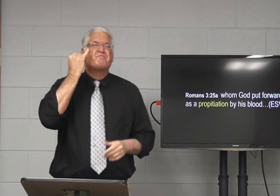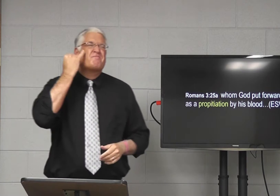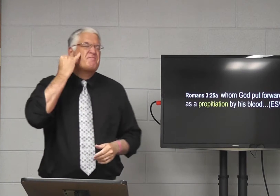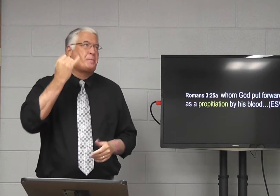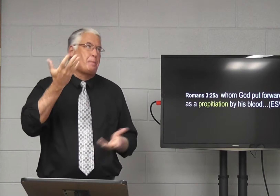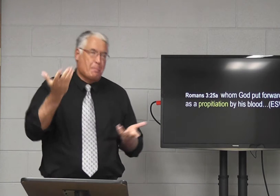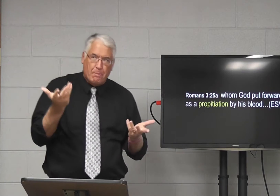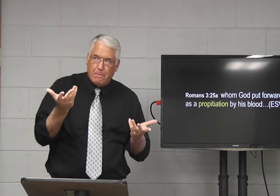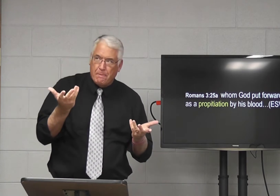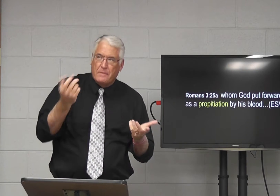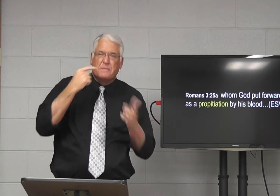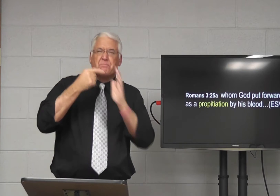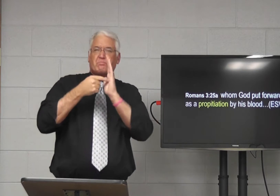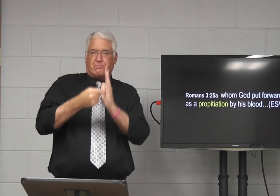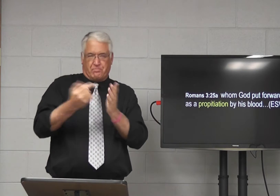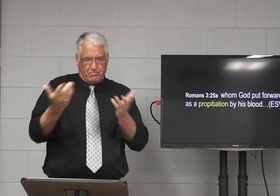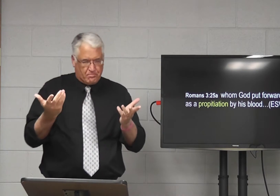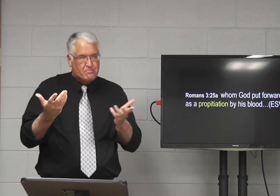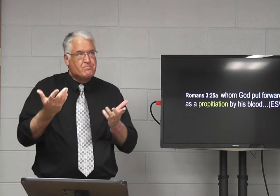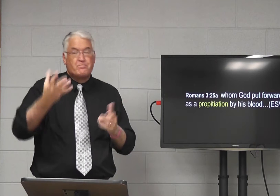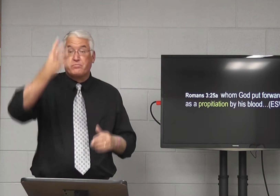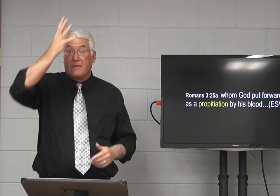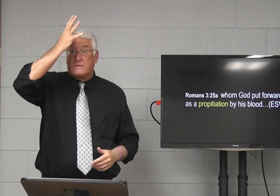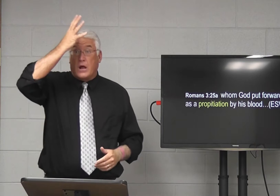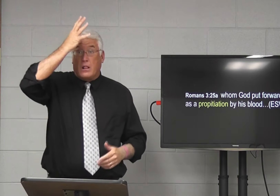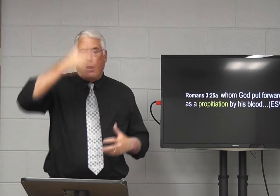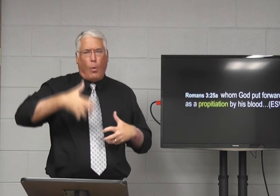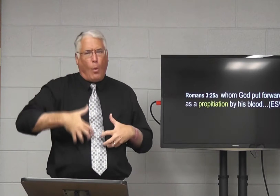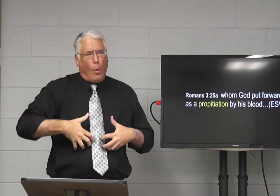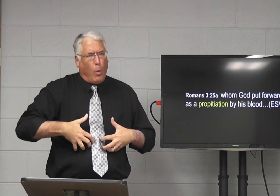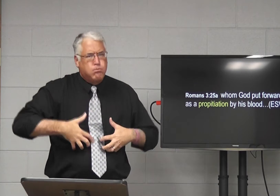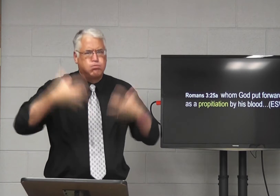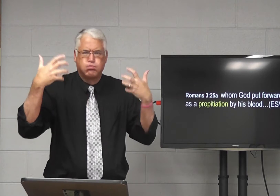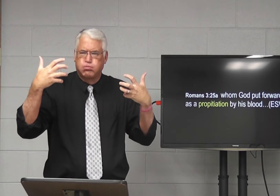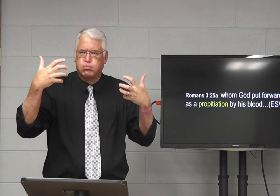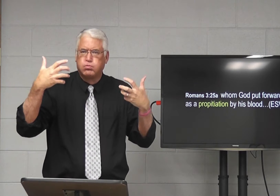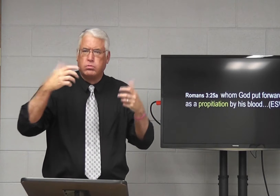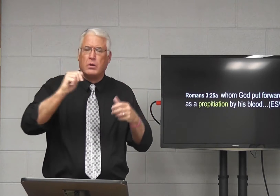Let me explain that one. For example, a father gets angry.